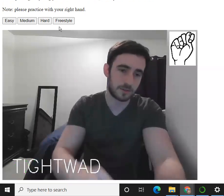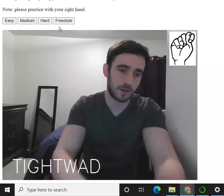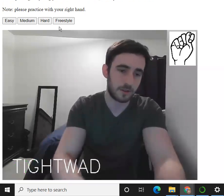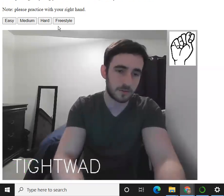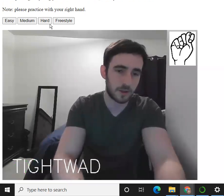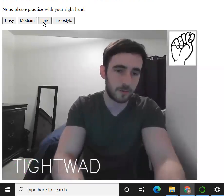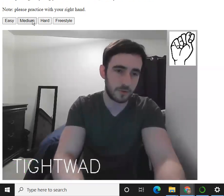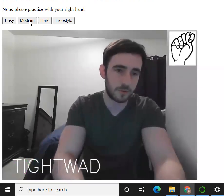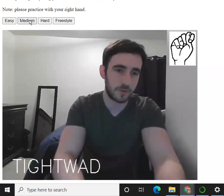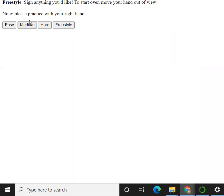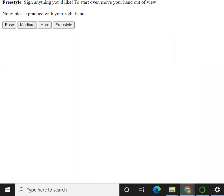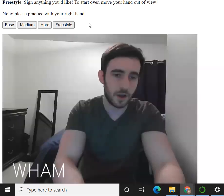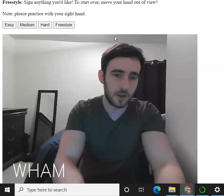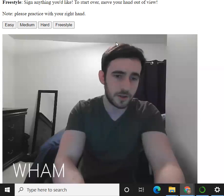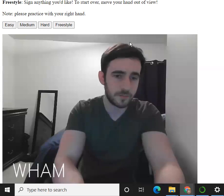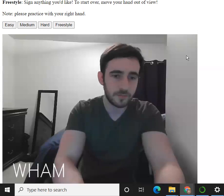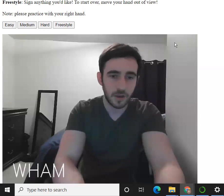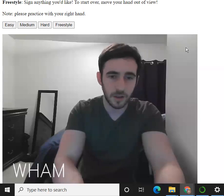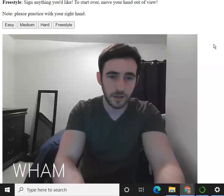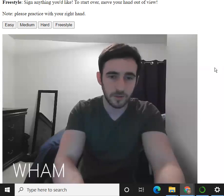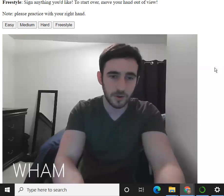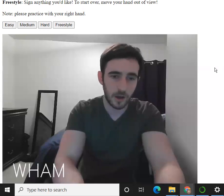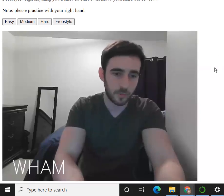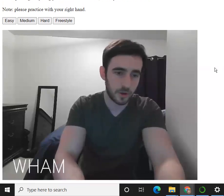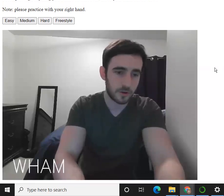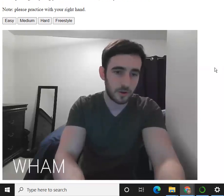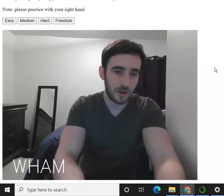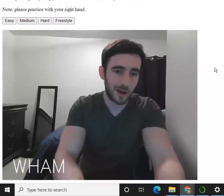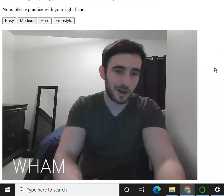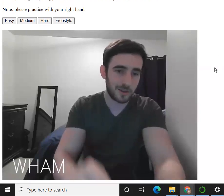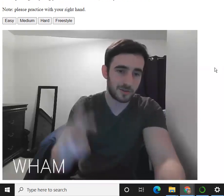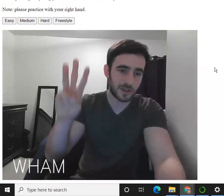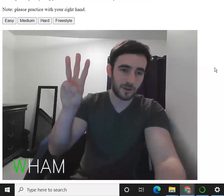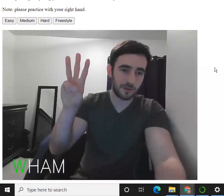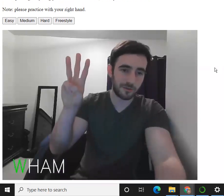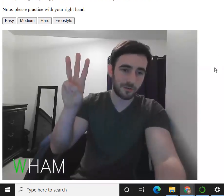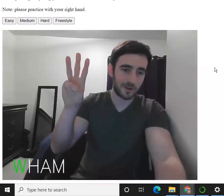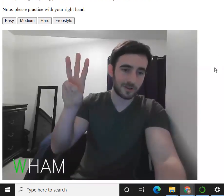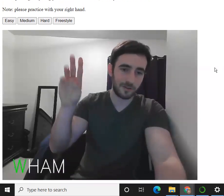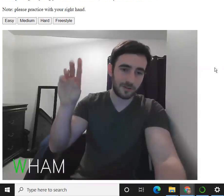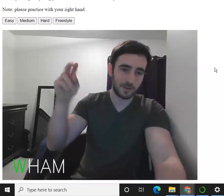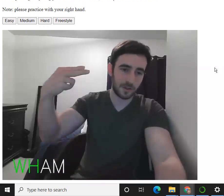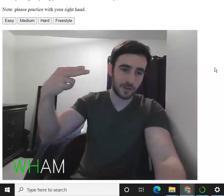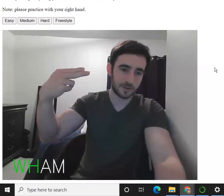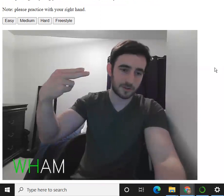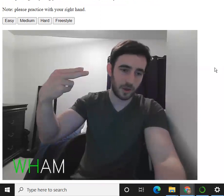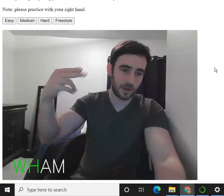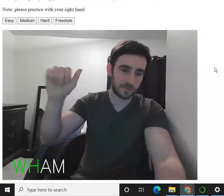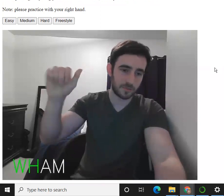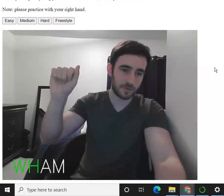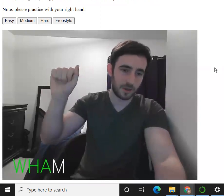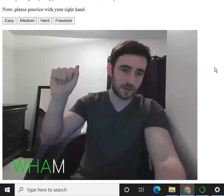half a second and come up with a new one. Medium, again, there's no help here. You just kind of go for it if you know the letters. So